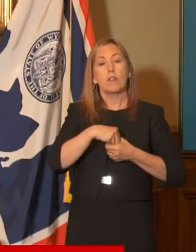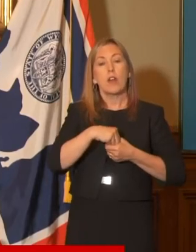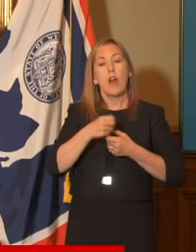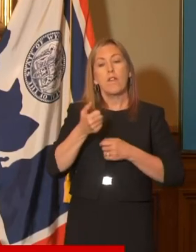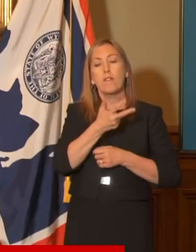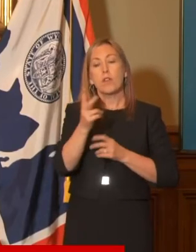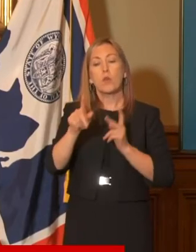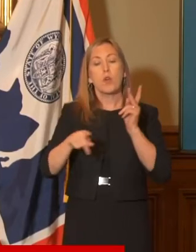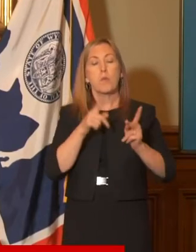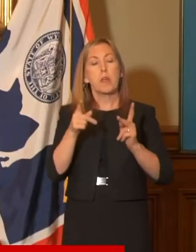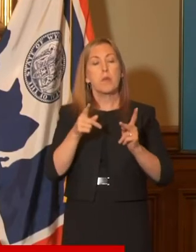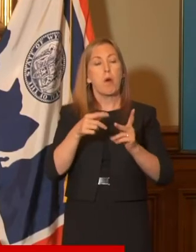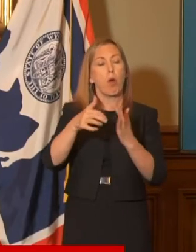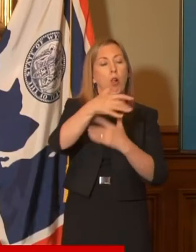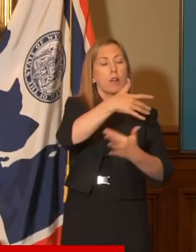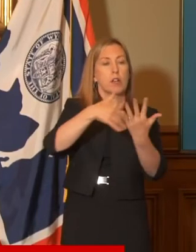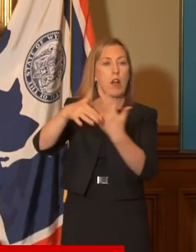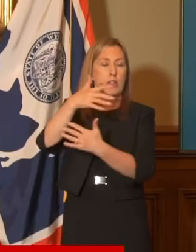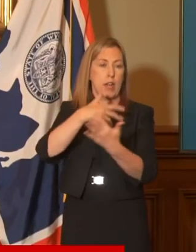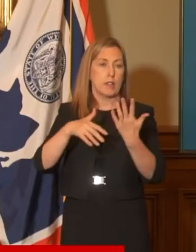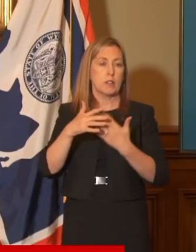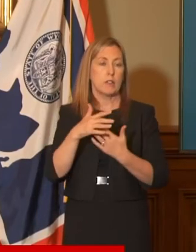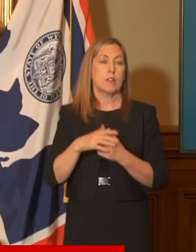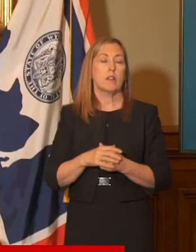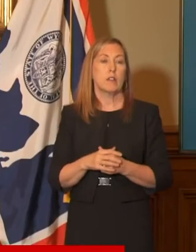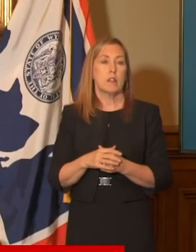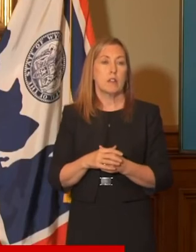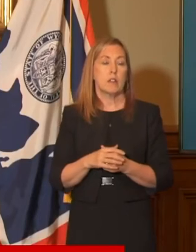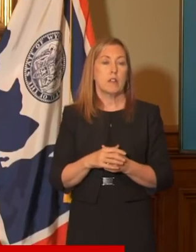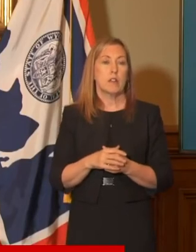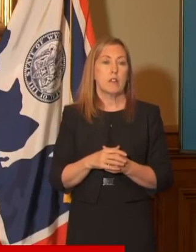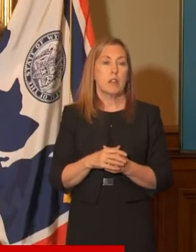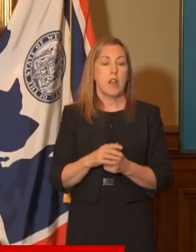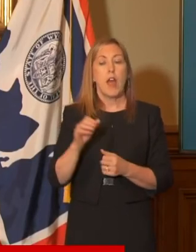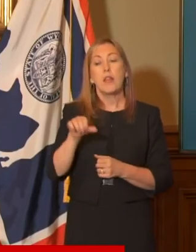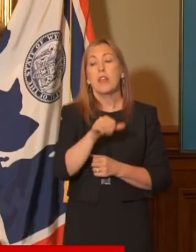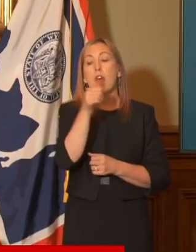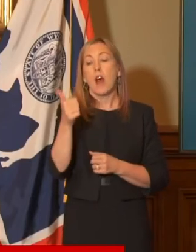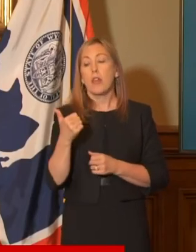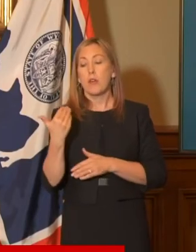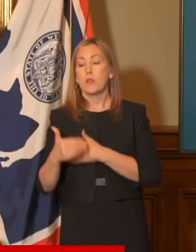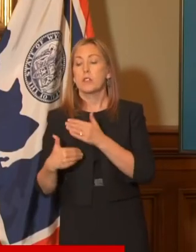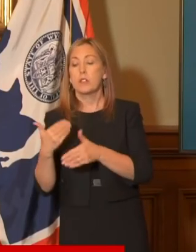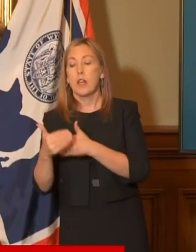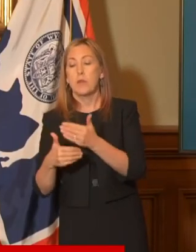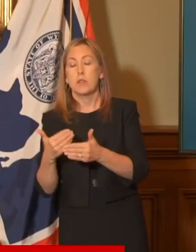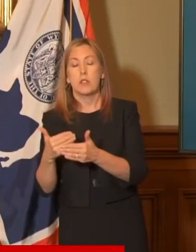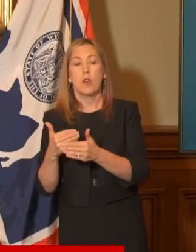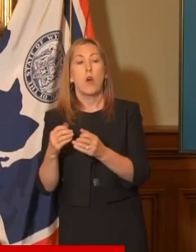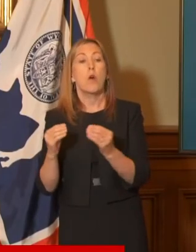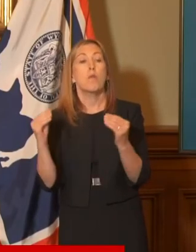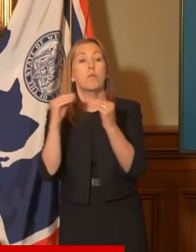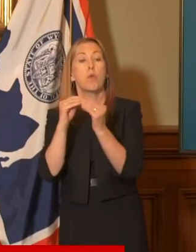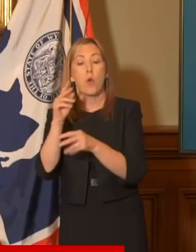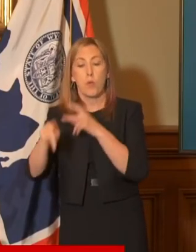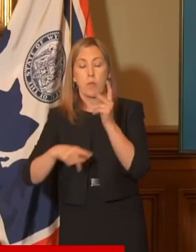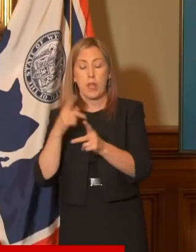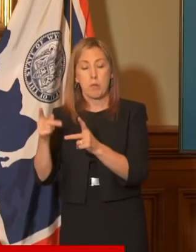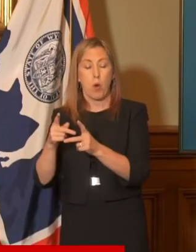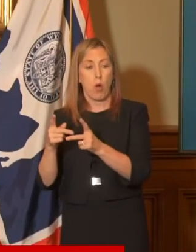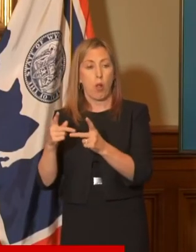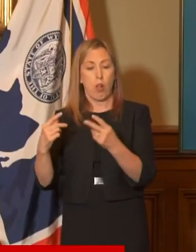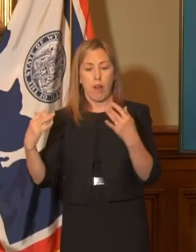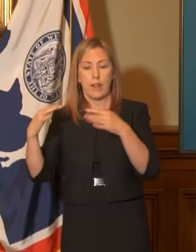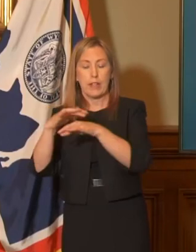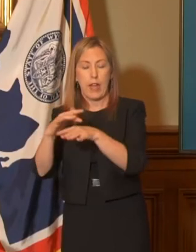people coming into contact with one another, and the other steps that involve more people gathering with each other,